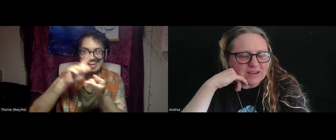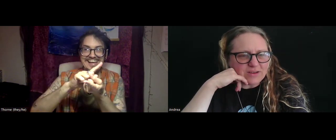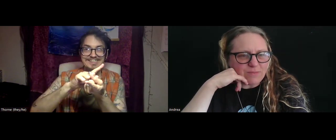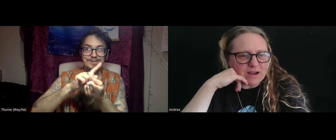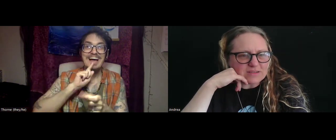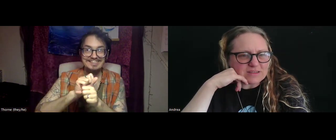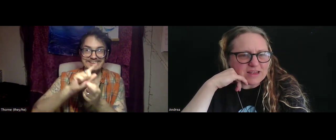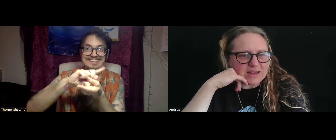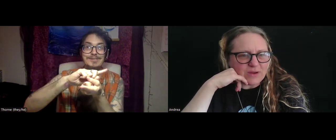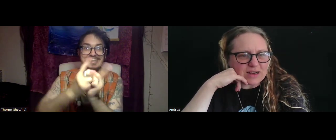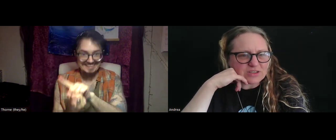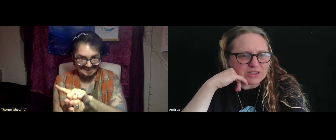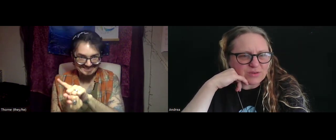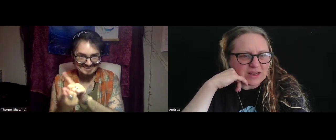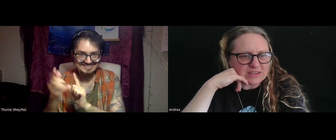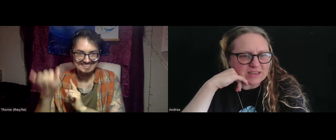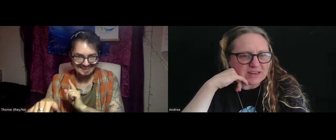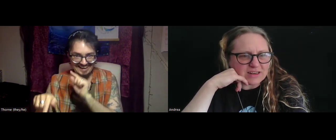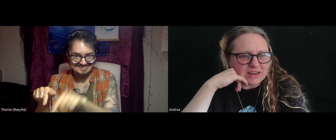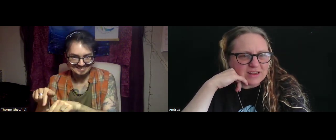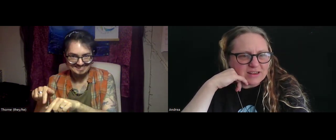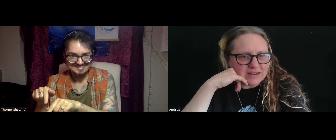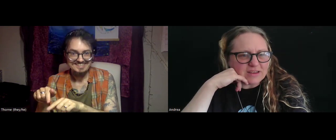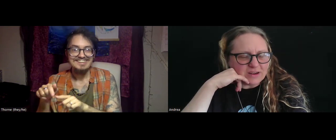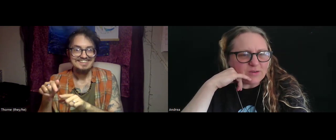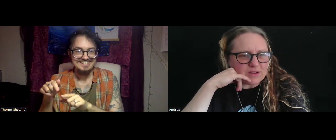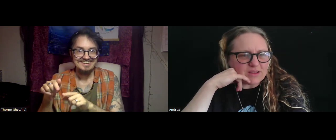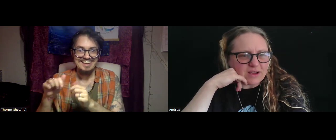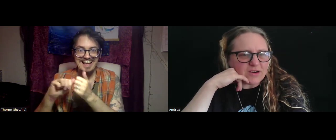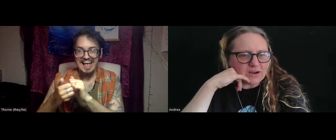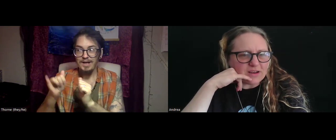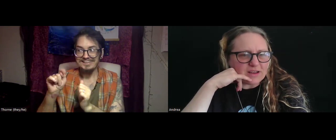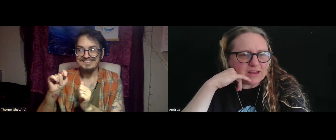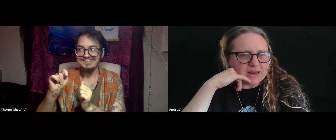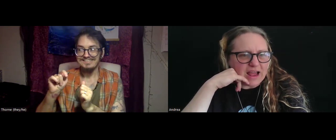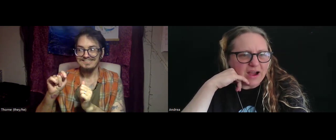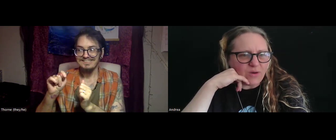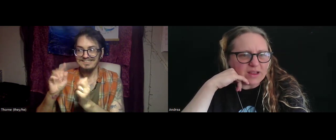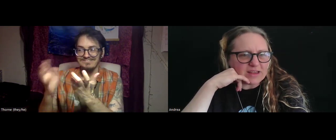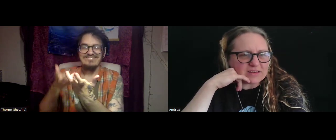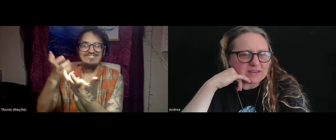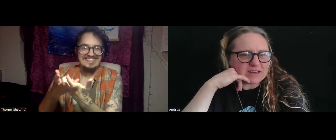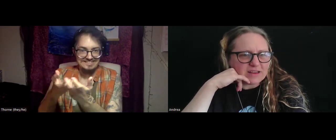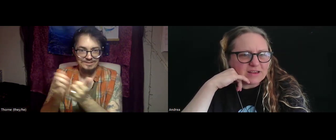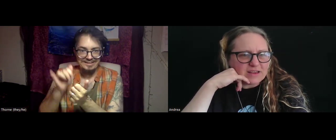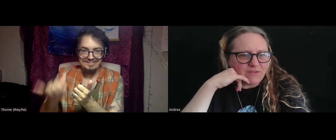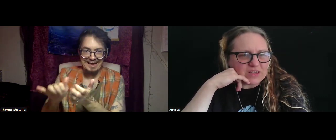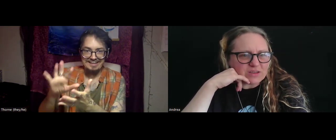and you process it and you actually translate it, there and how it fits